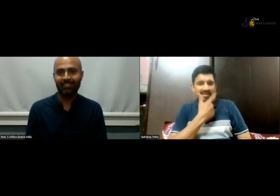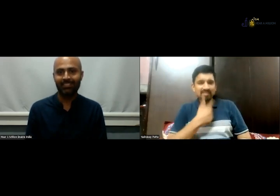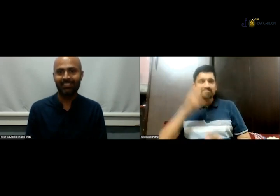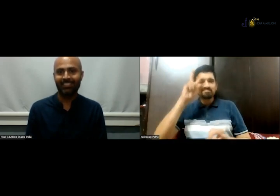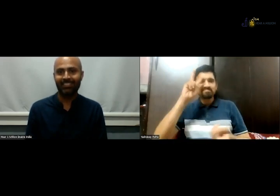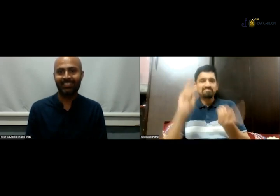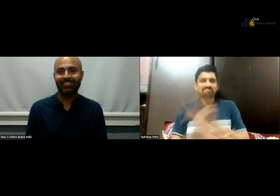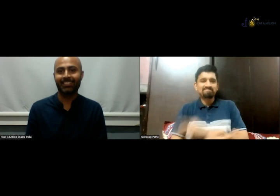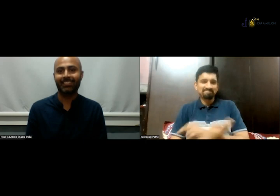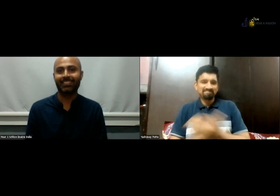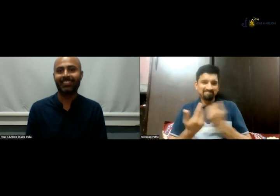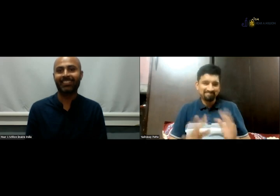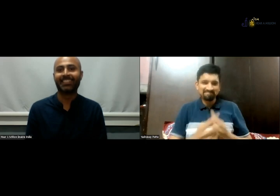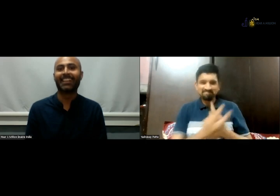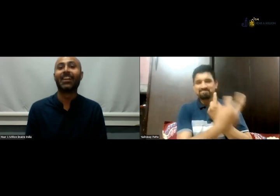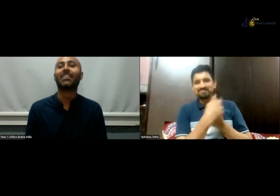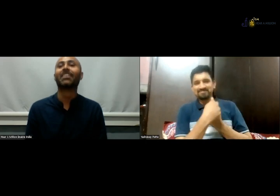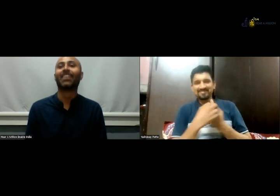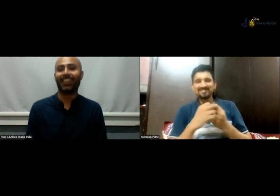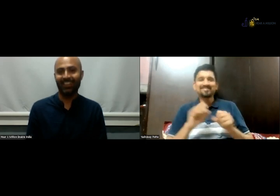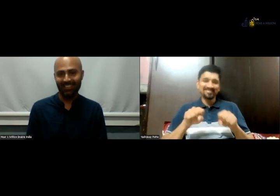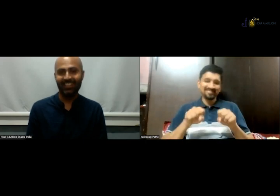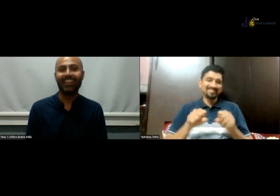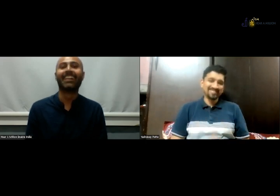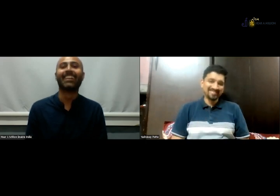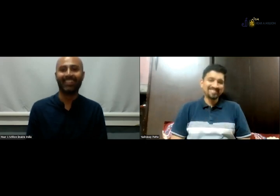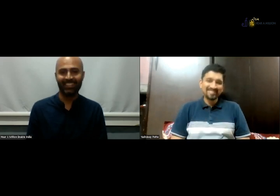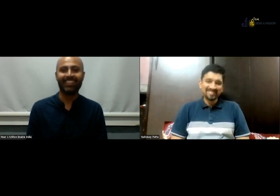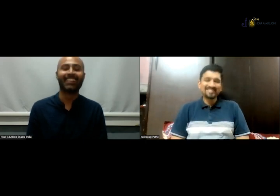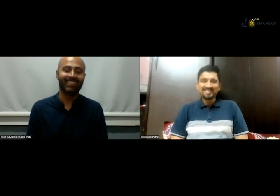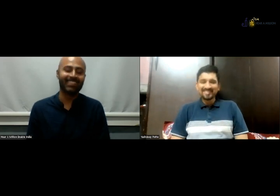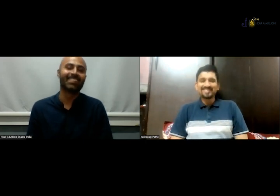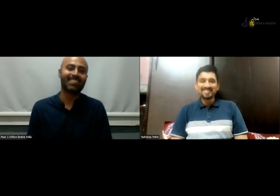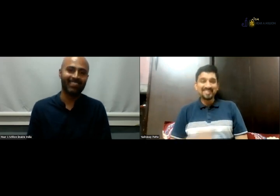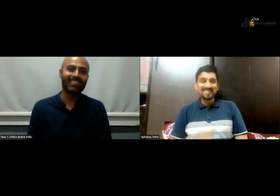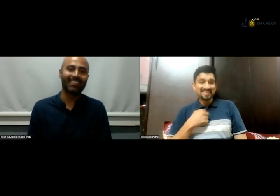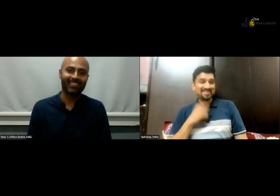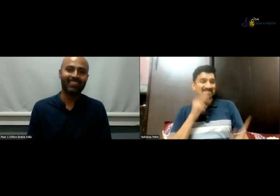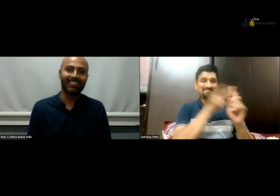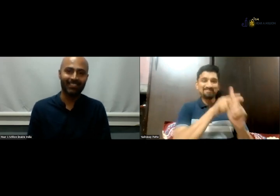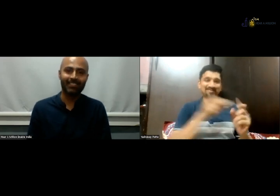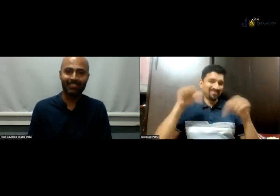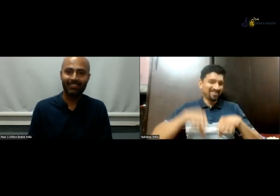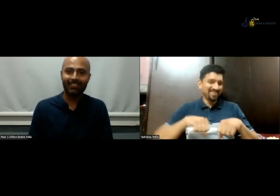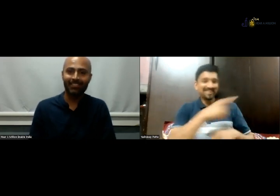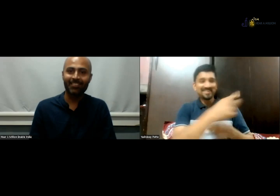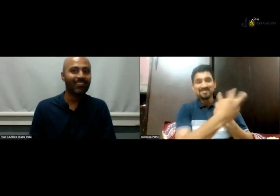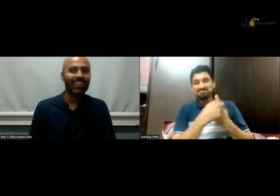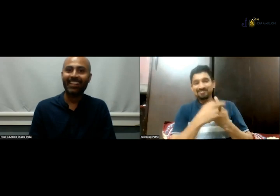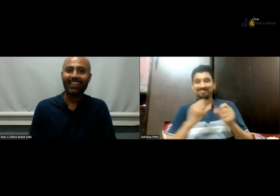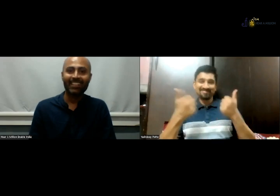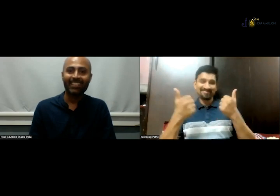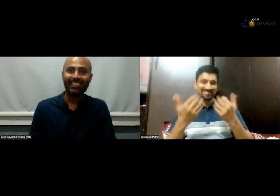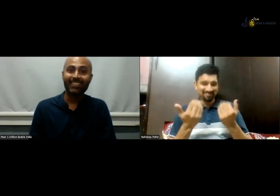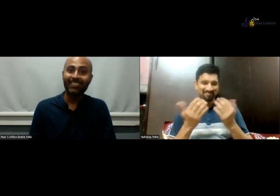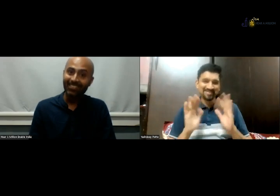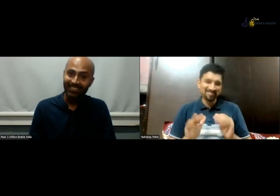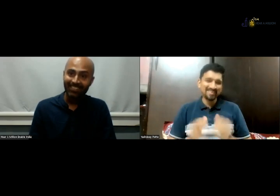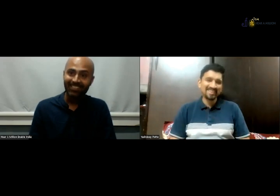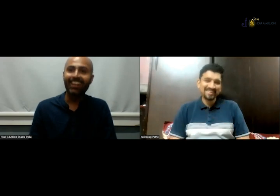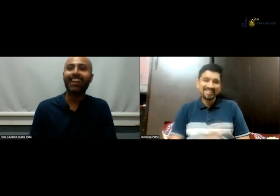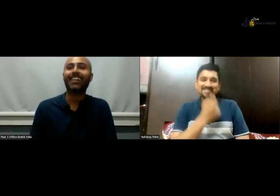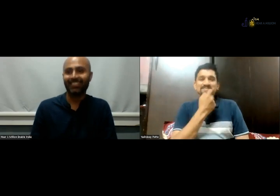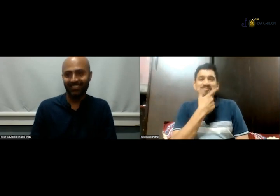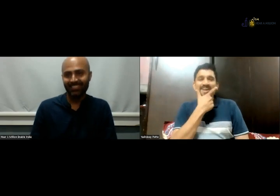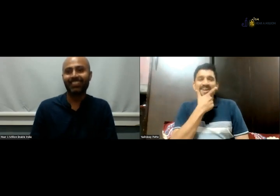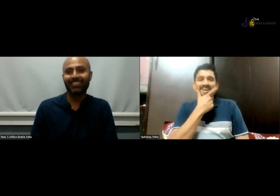If I'm getting angry at any time, when once she smiled, that makes me calm down, and I